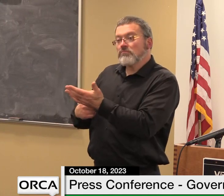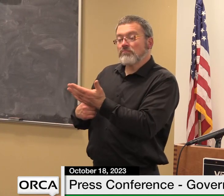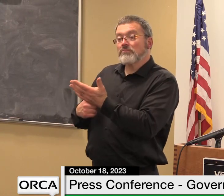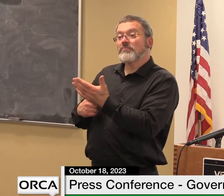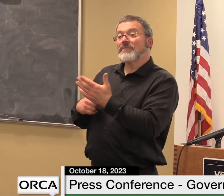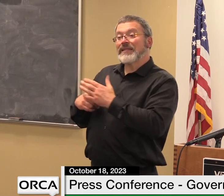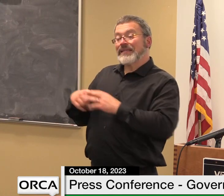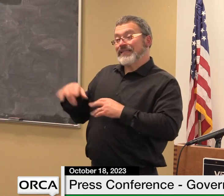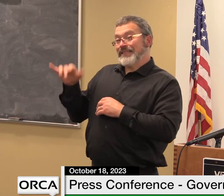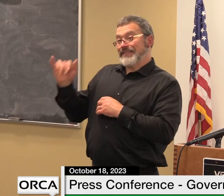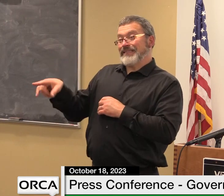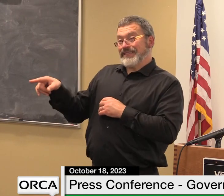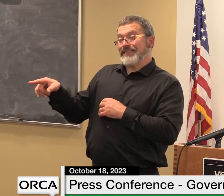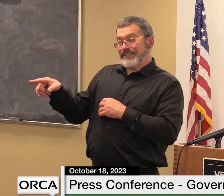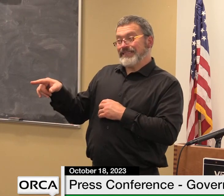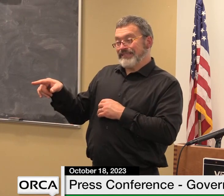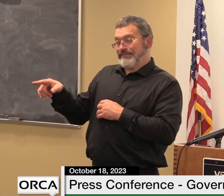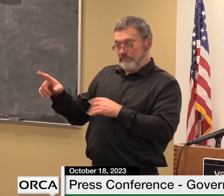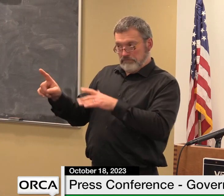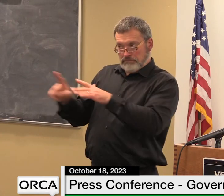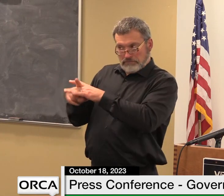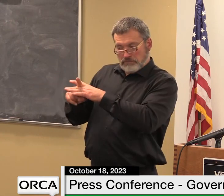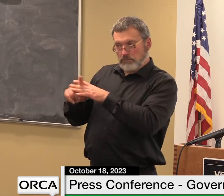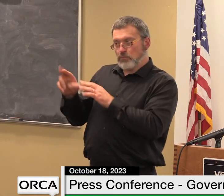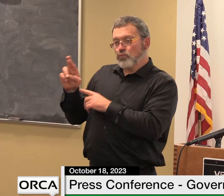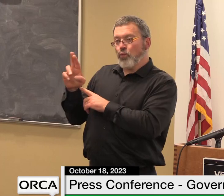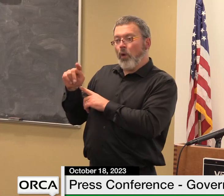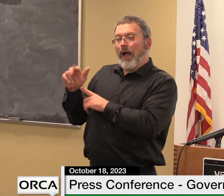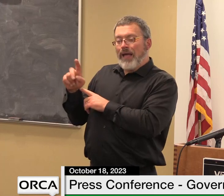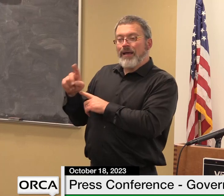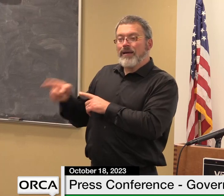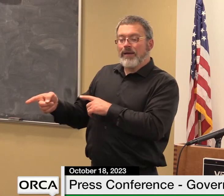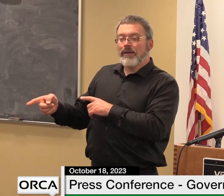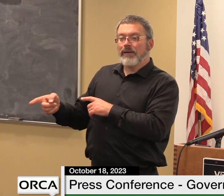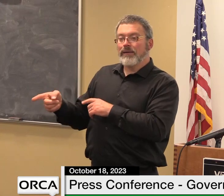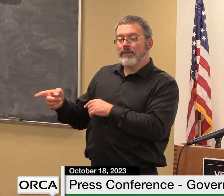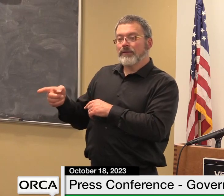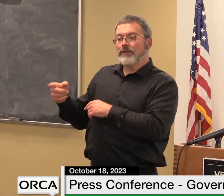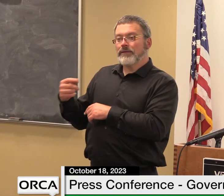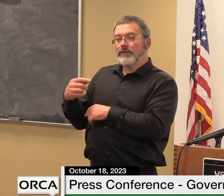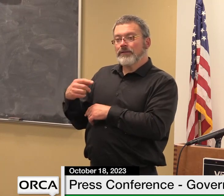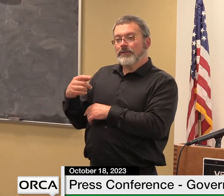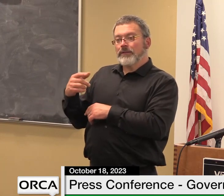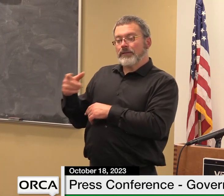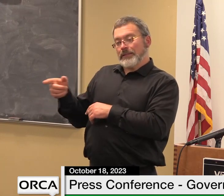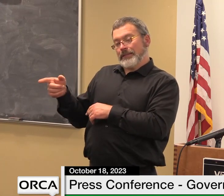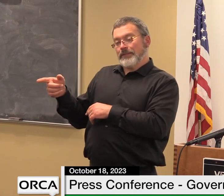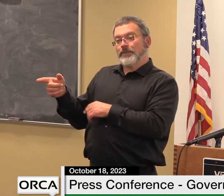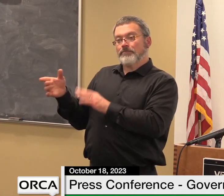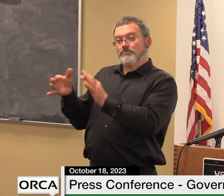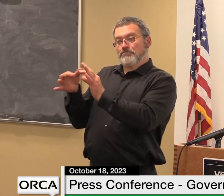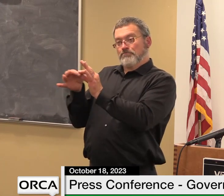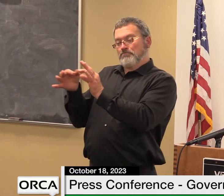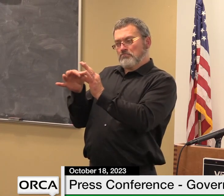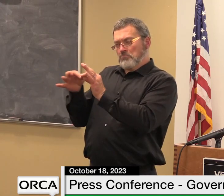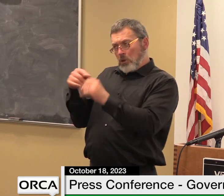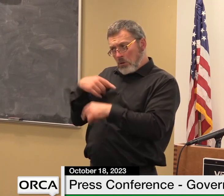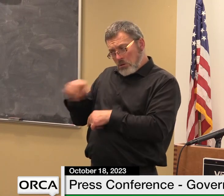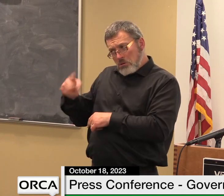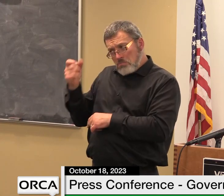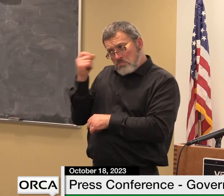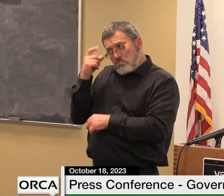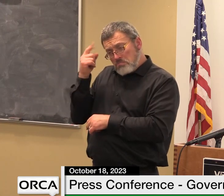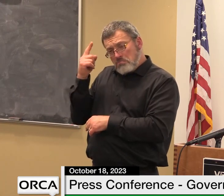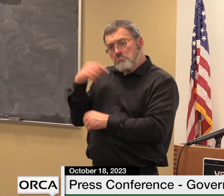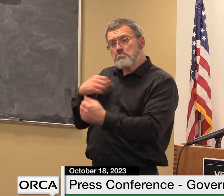here, and I'm supportive of some of what he has been talking about, and this is one